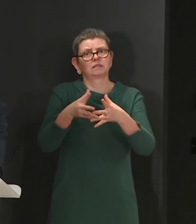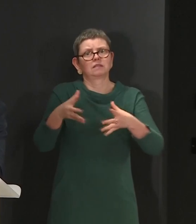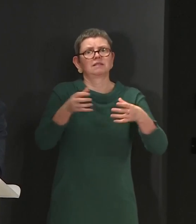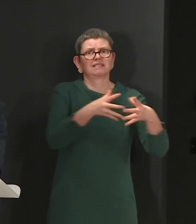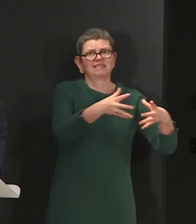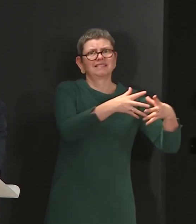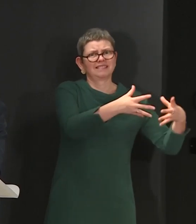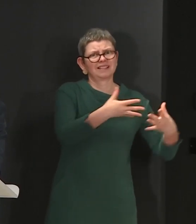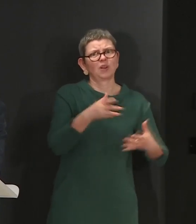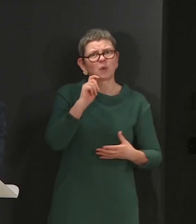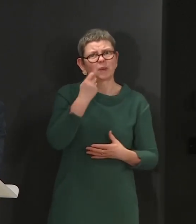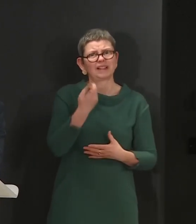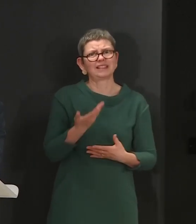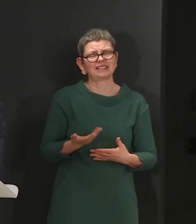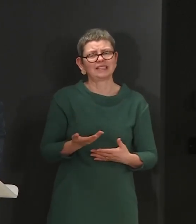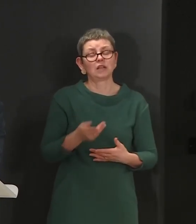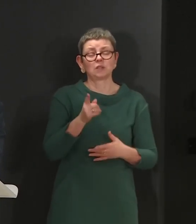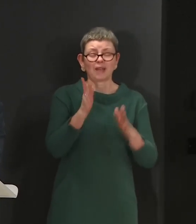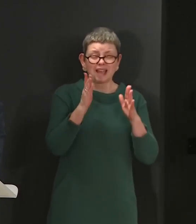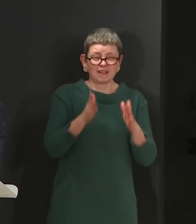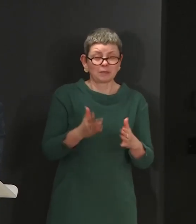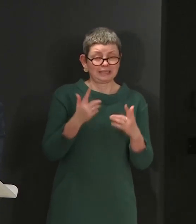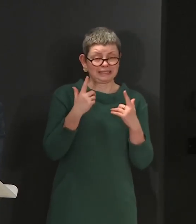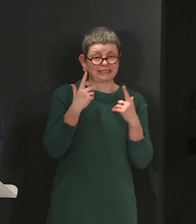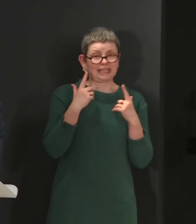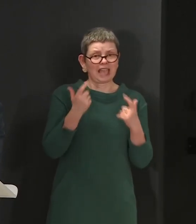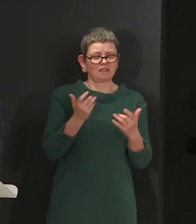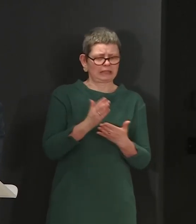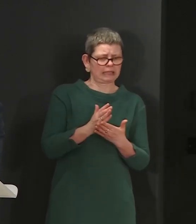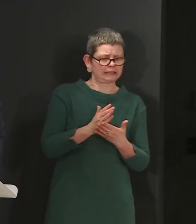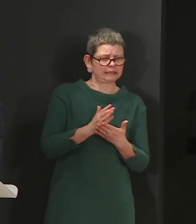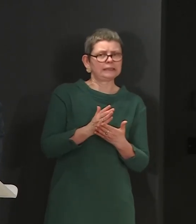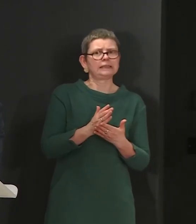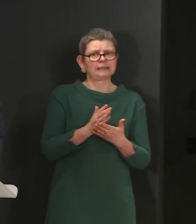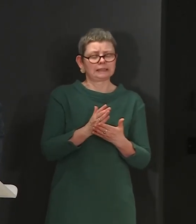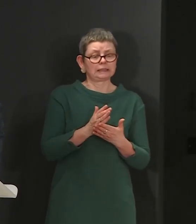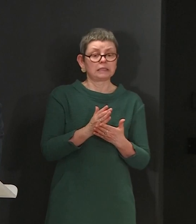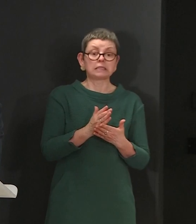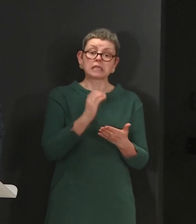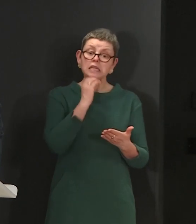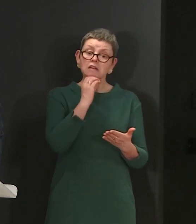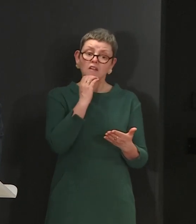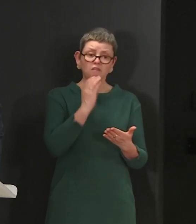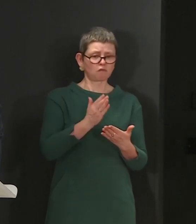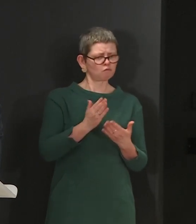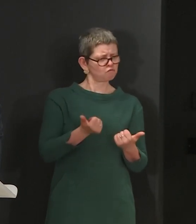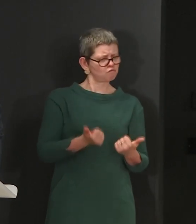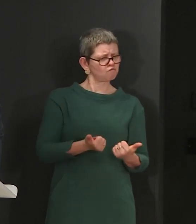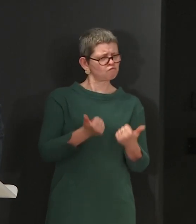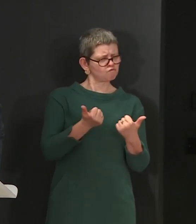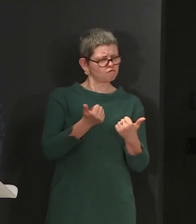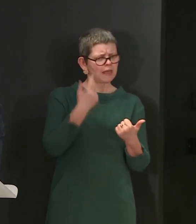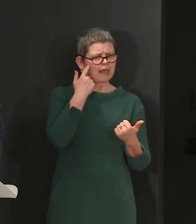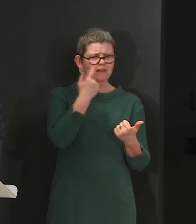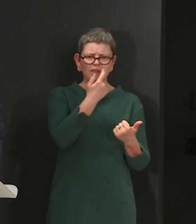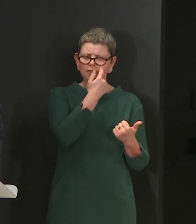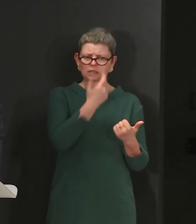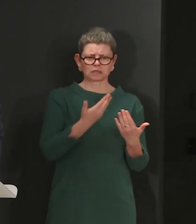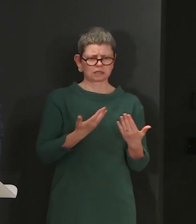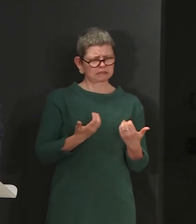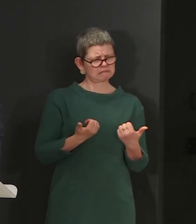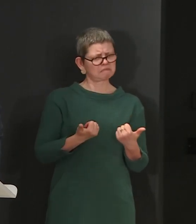again. So what we need to do is make sure that we are very, very cautious in our approach just now till we have sufficient confidence that we have sufficient